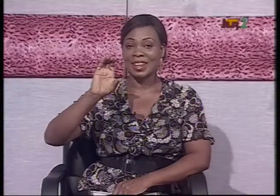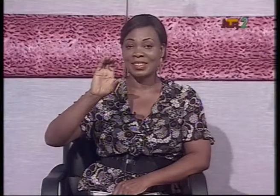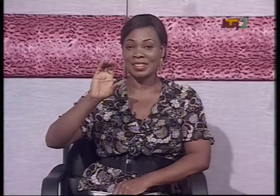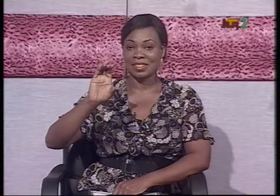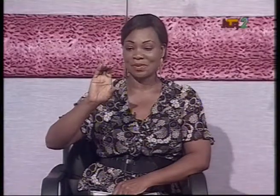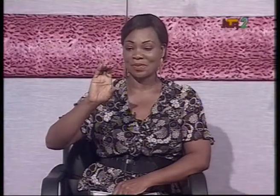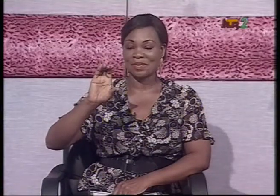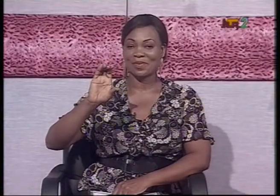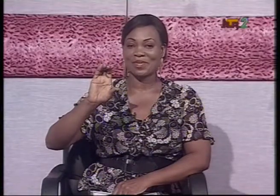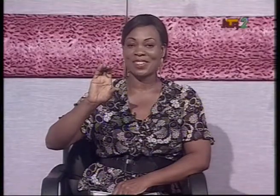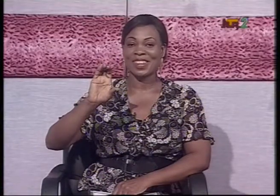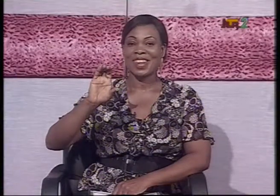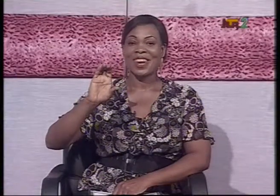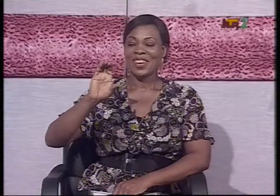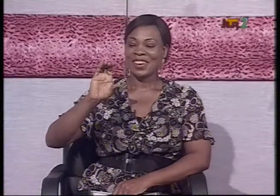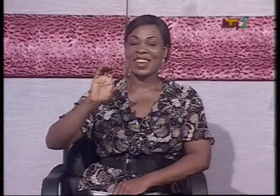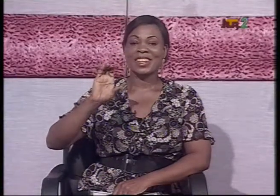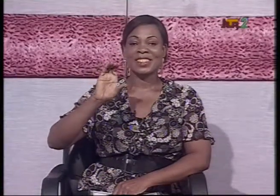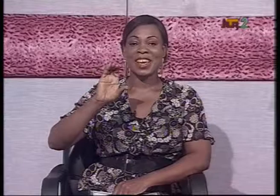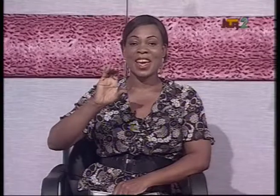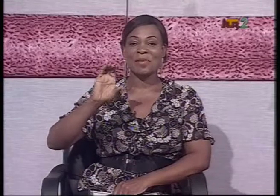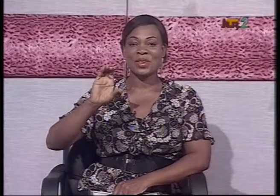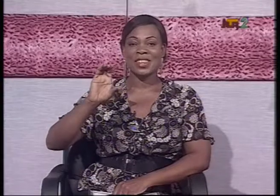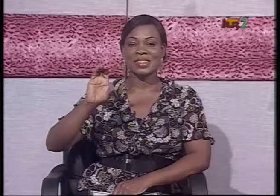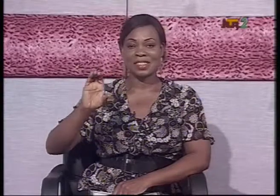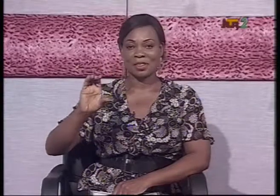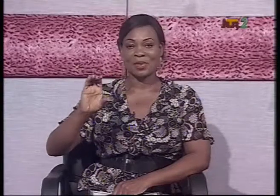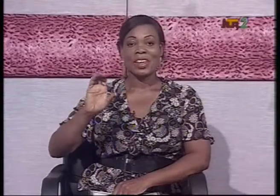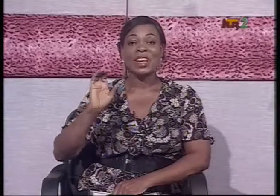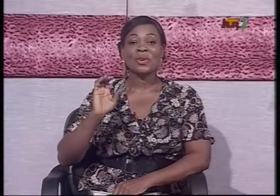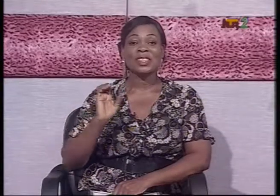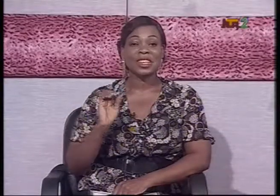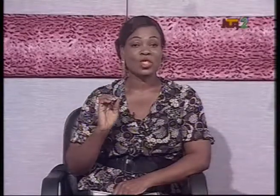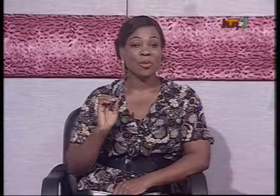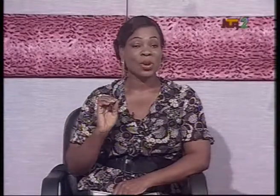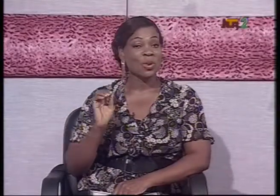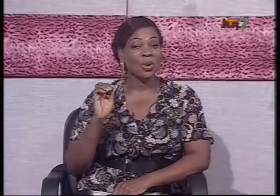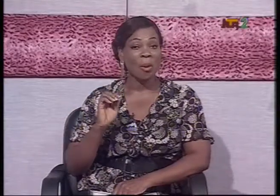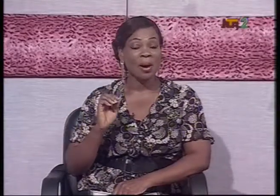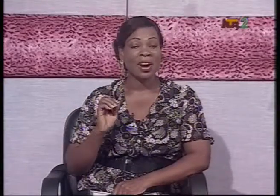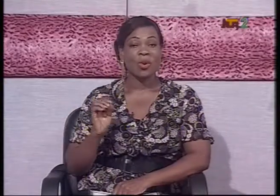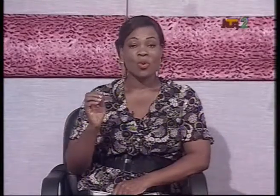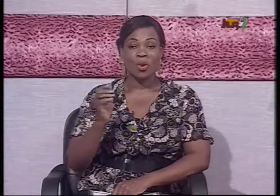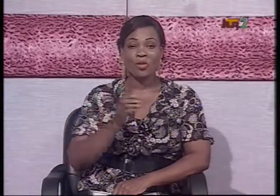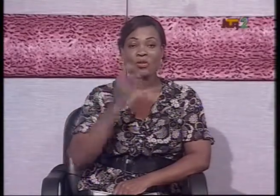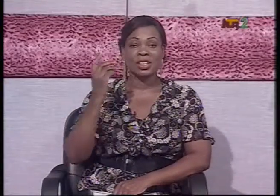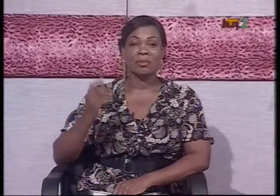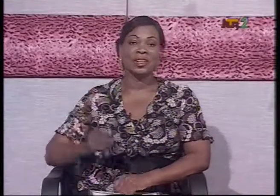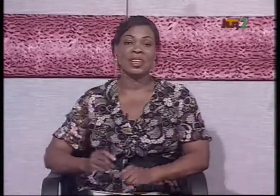C. Okay, that's A, B, C. Let's quickly take a short break. When we come back, we'll go through the remaining letters that